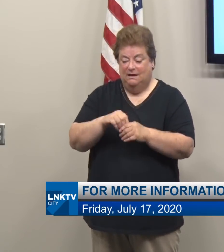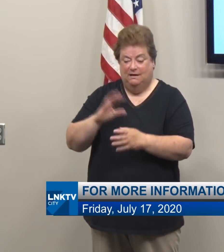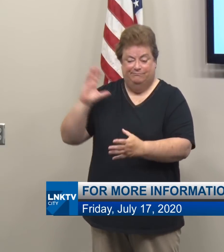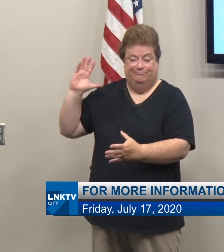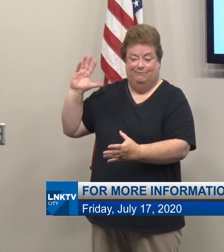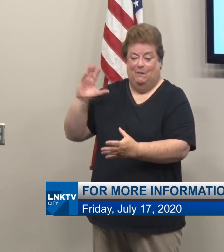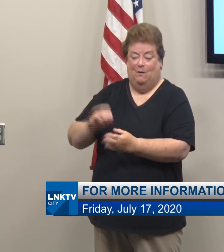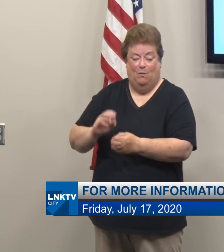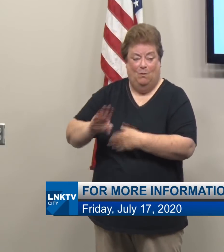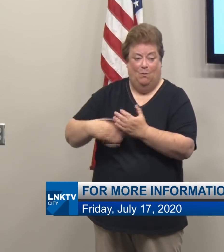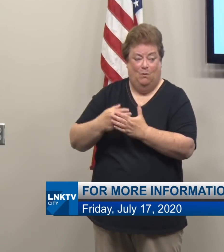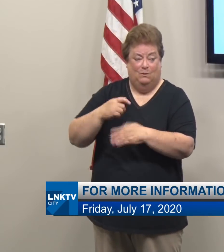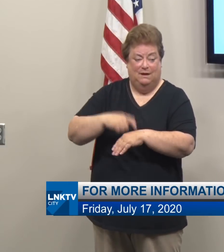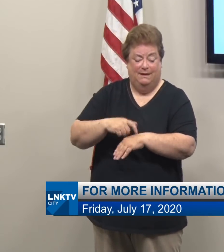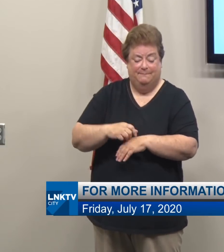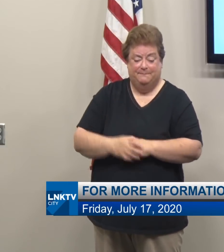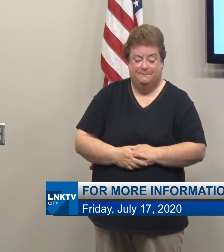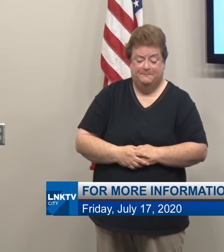in our community.